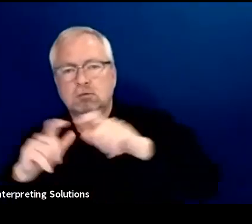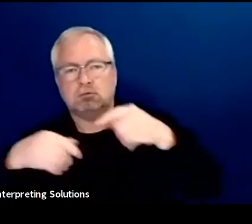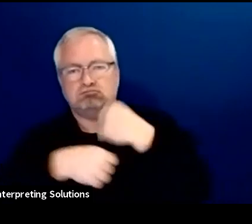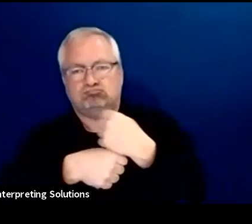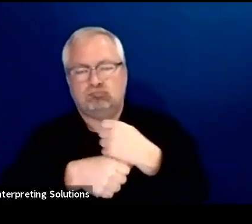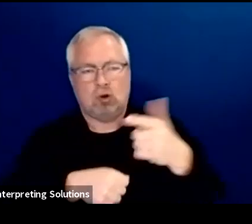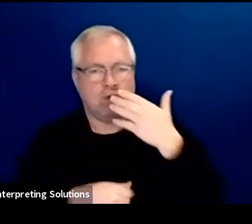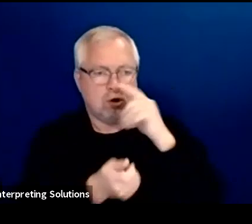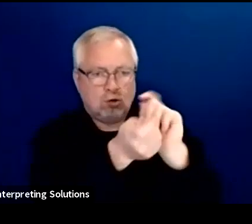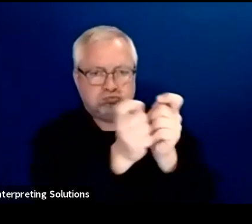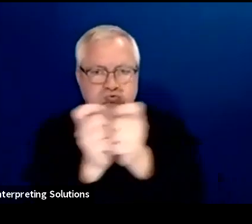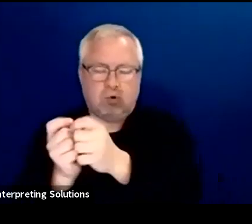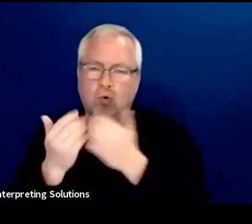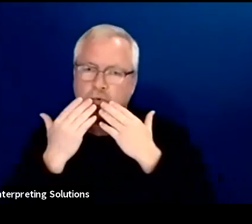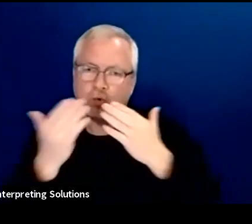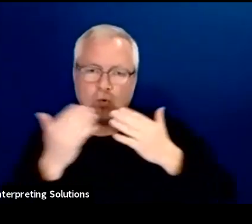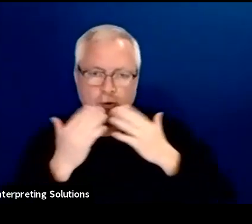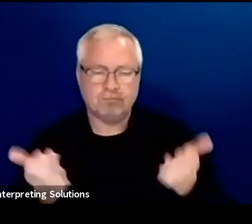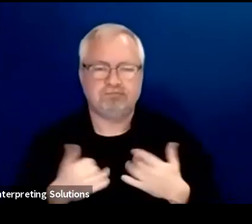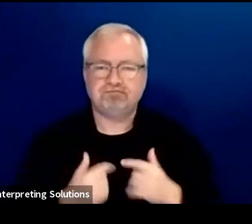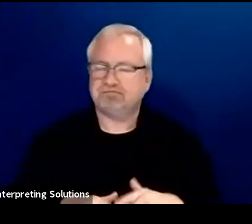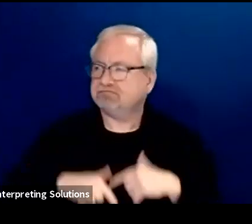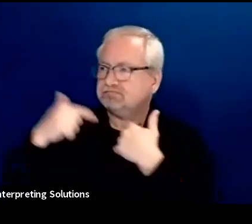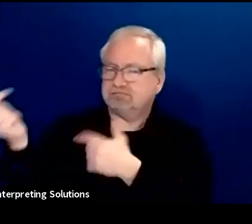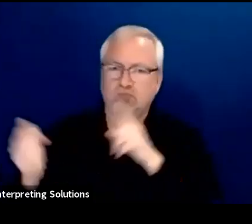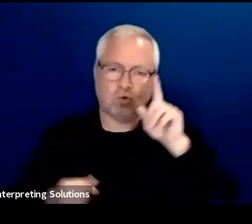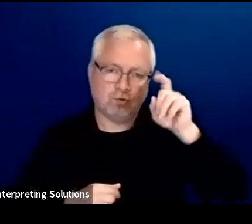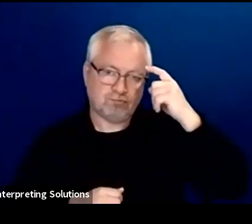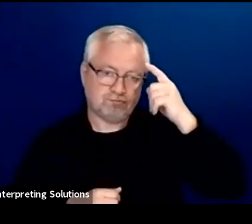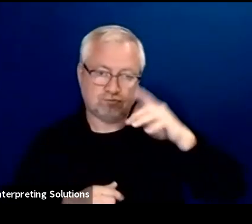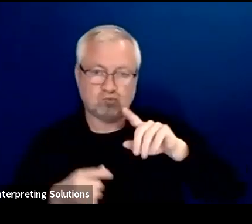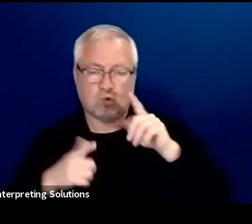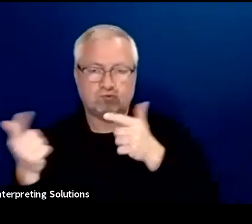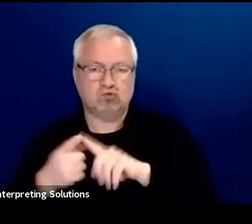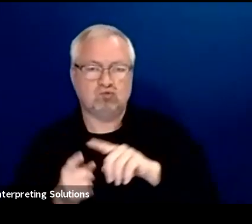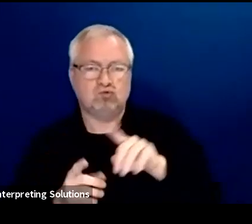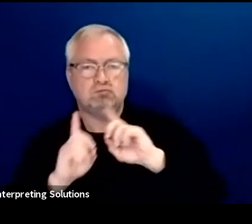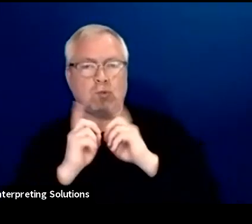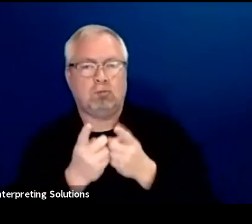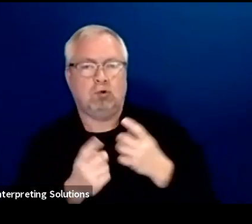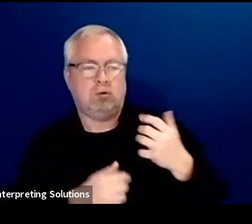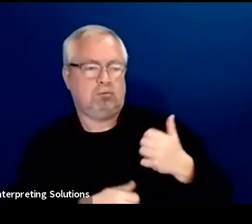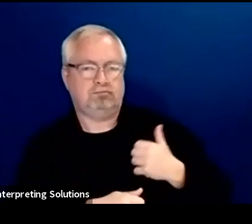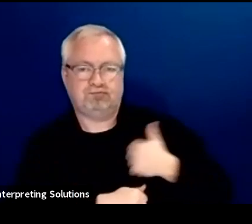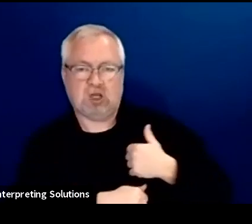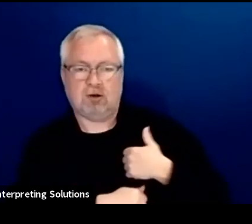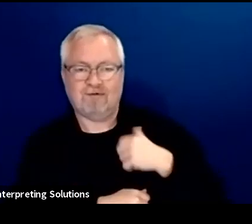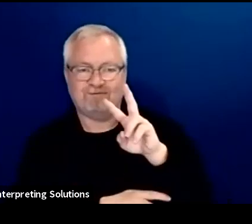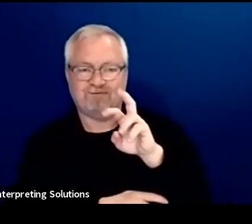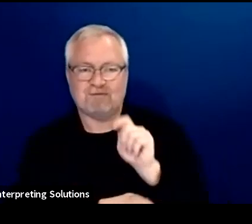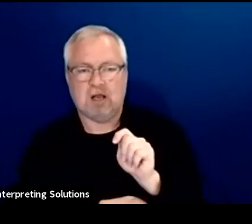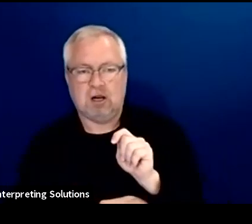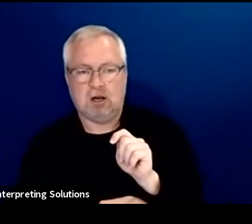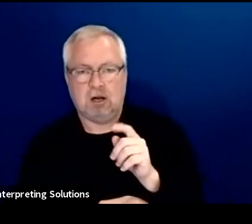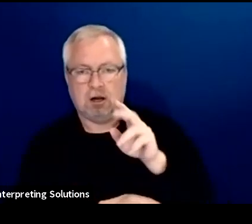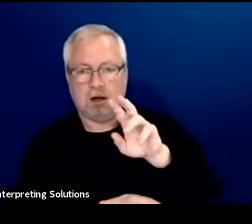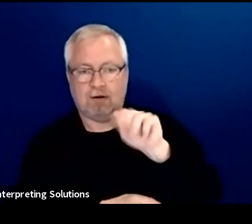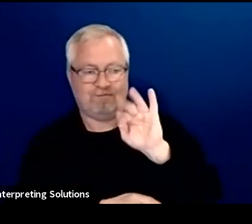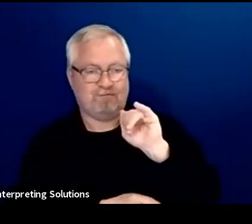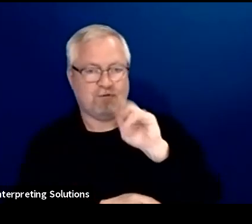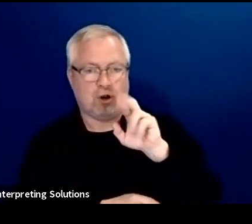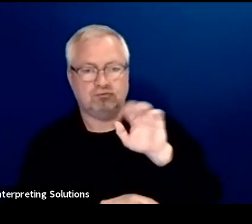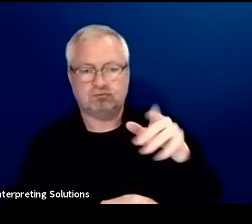Larry. Thank you, Commissioner Grove, and good afternoon to veterans in Minnesota. I think many of you know that Minnesota is always